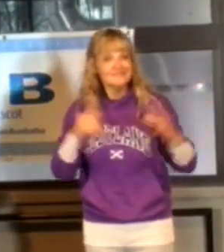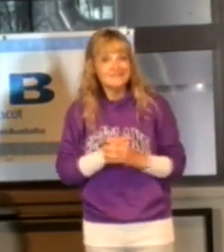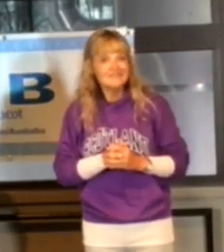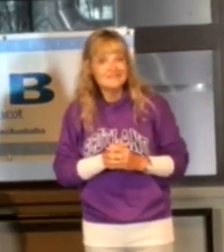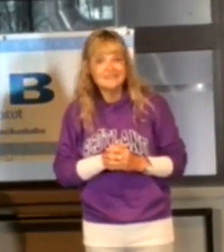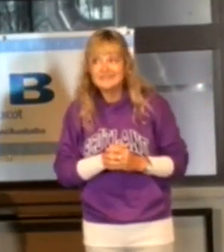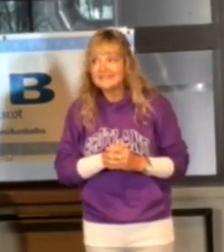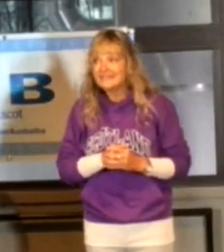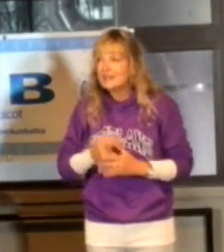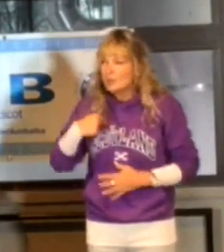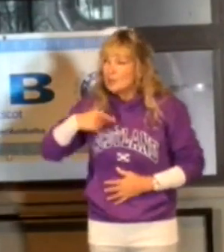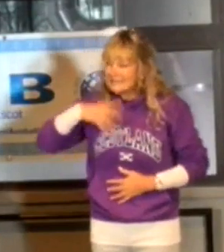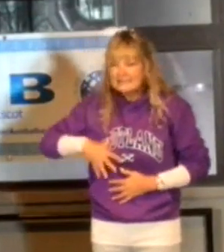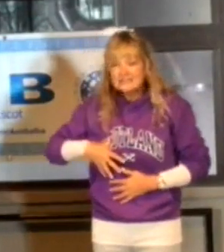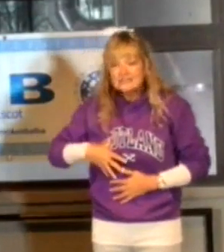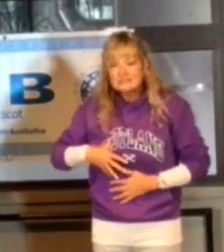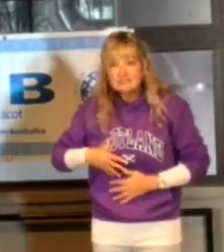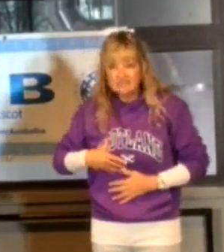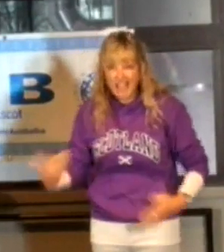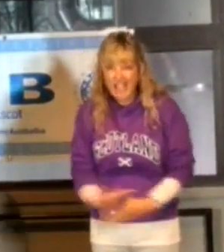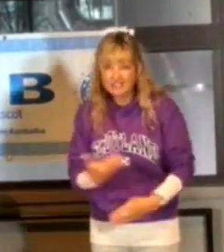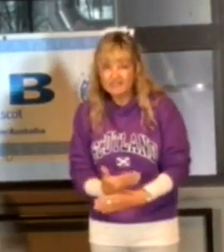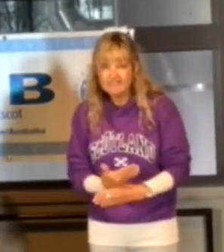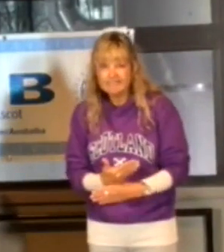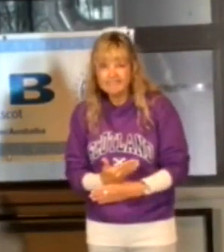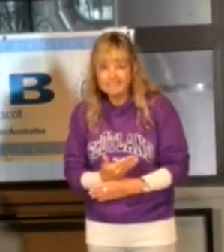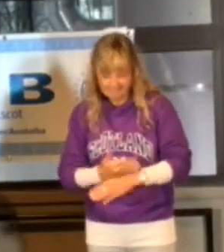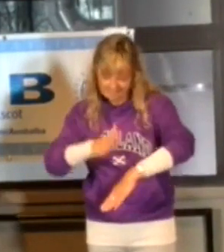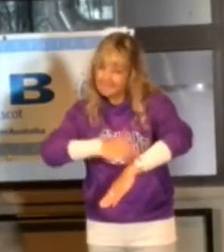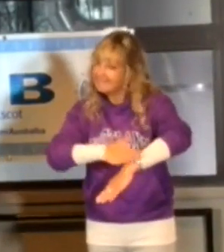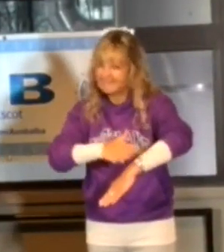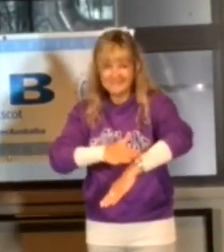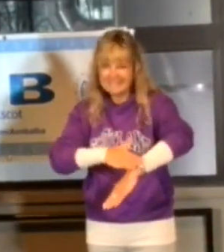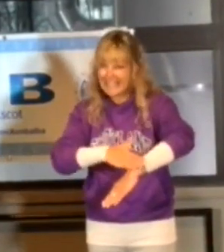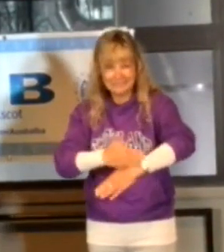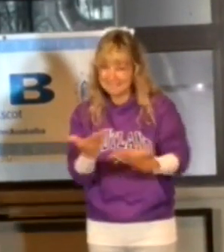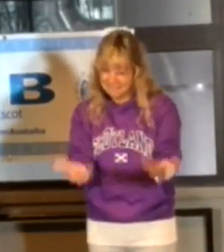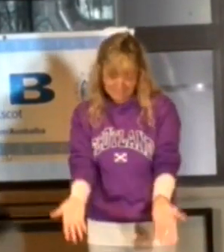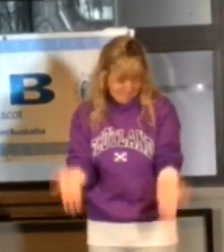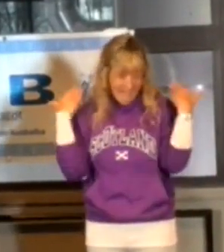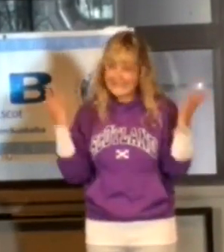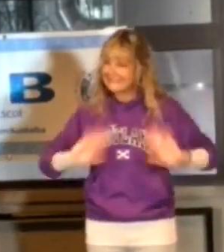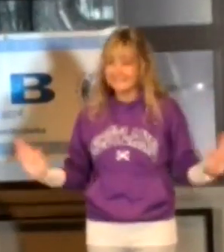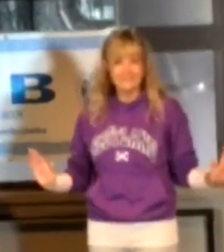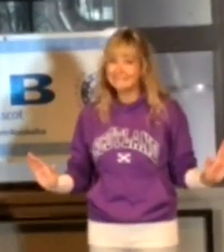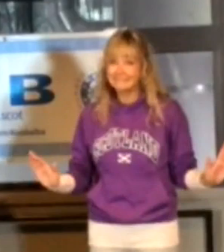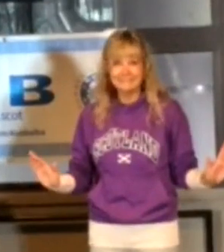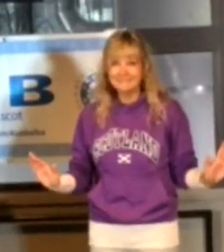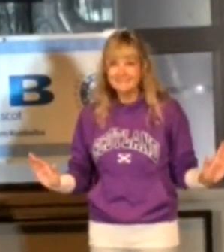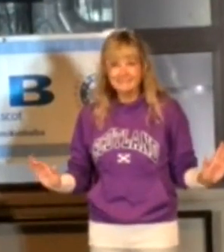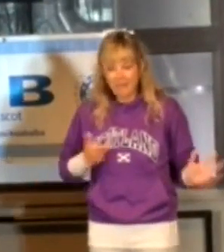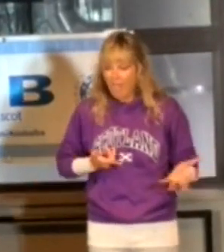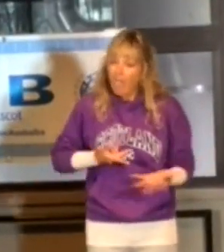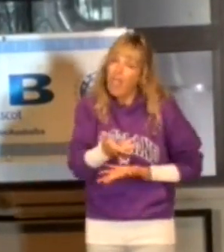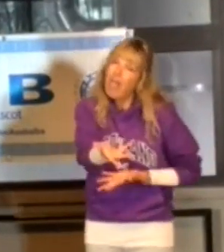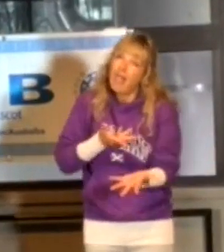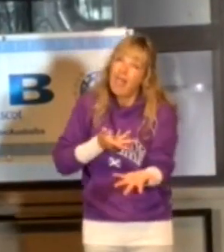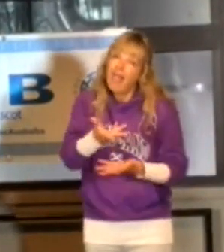see action. The time has gone for